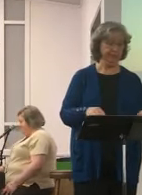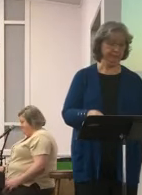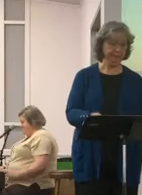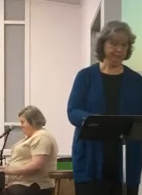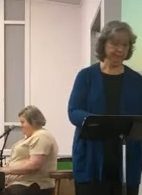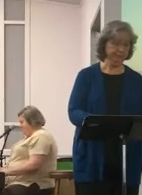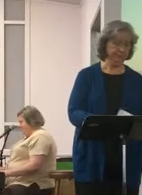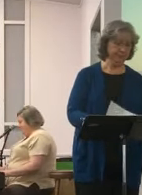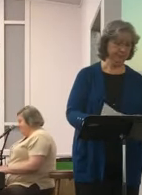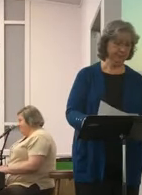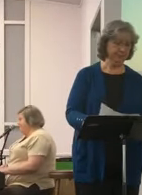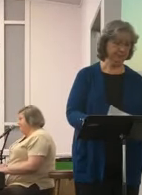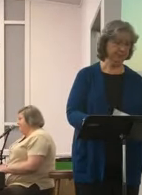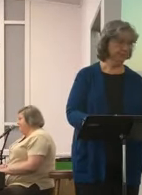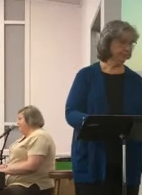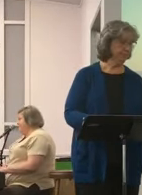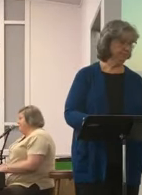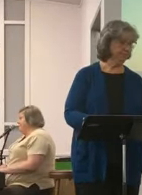screen.